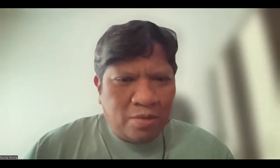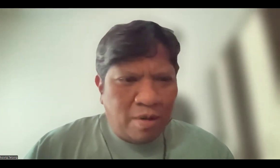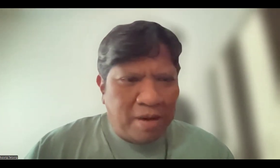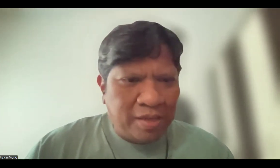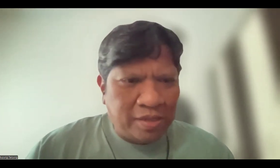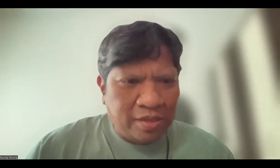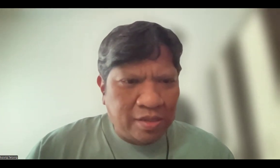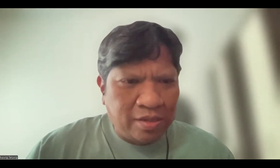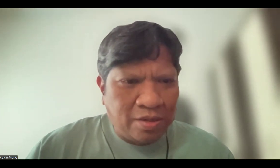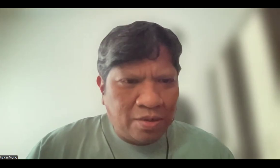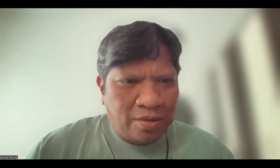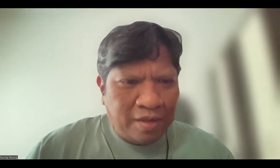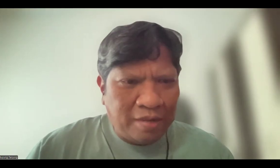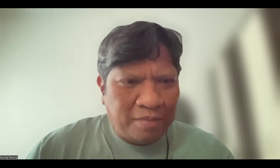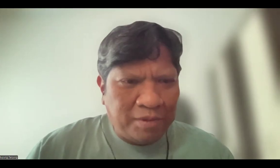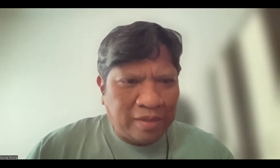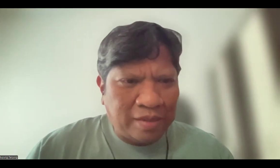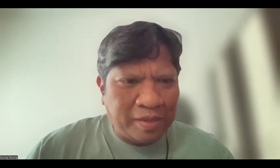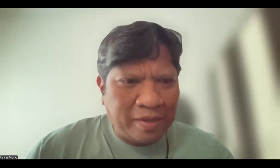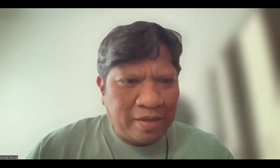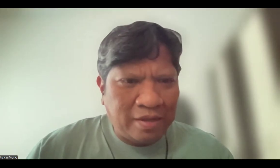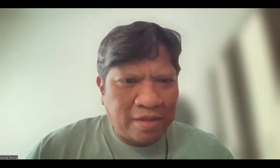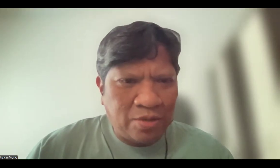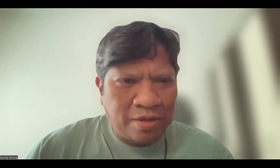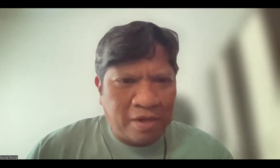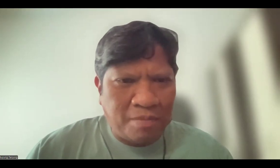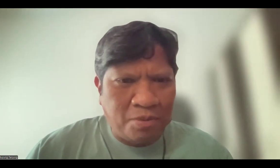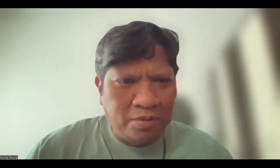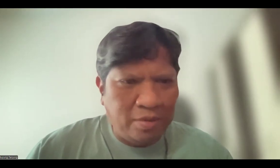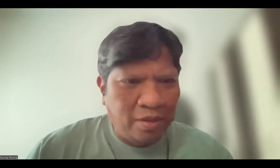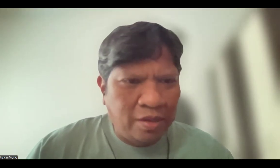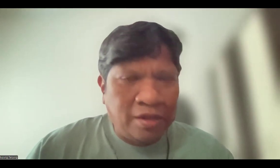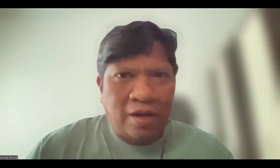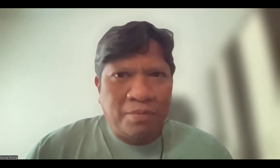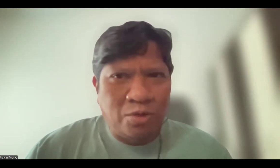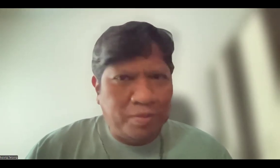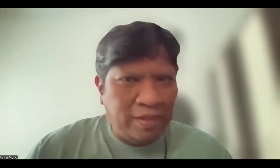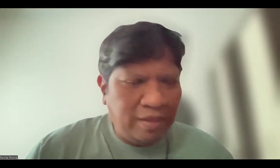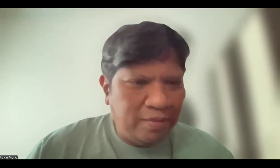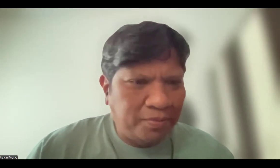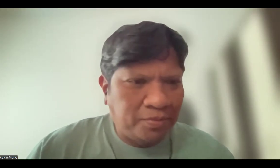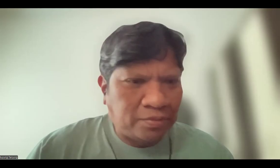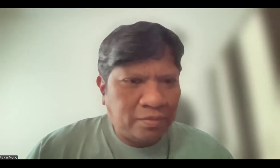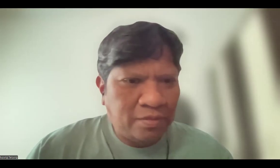ada 12 orang dalam catatan saya yang seharusnya bergabung dalam grup